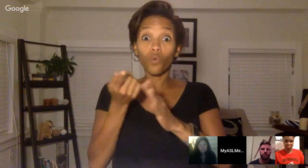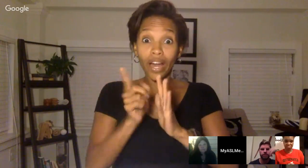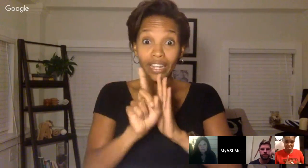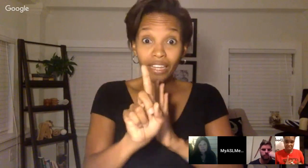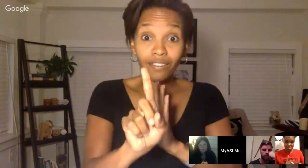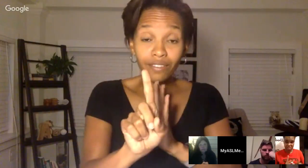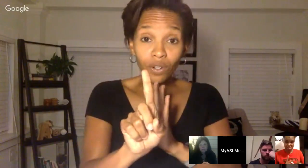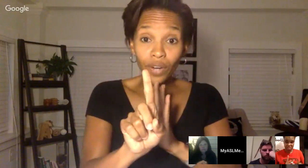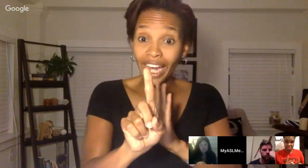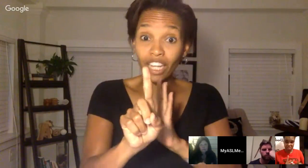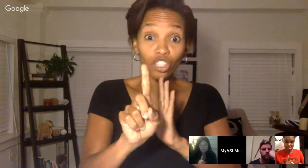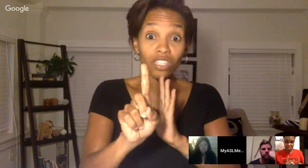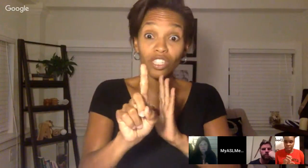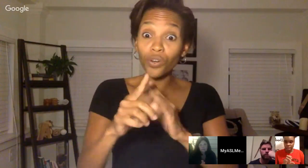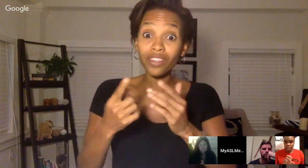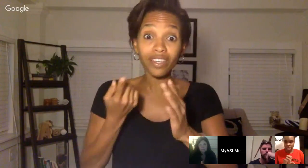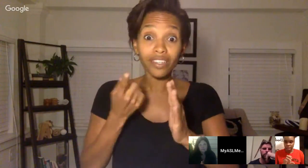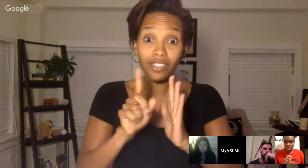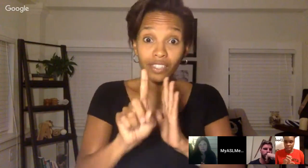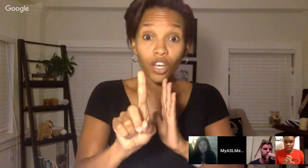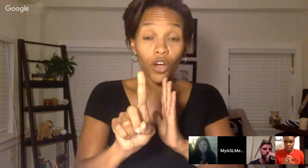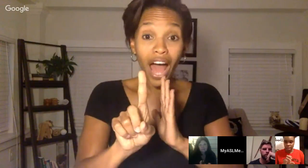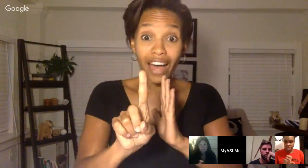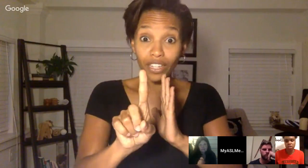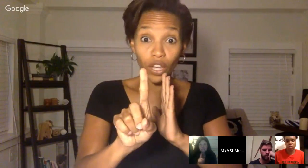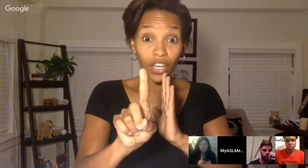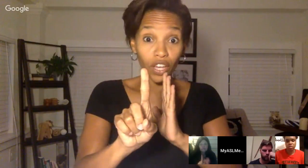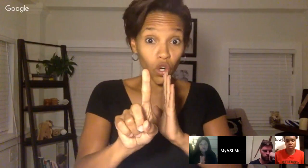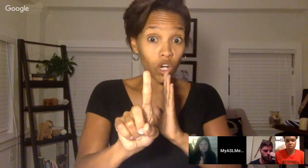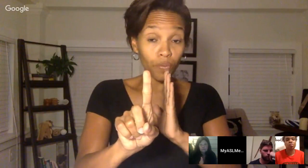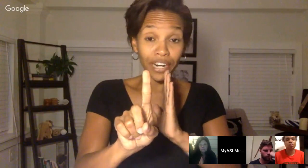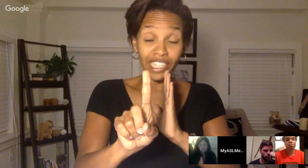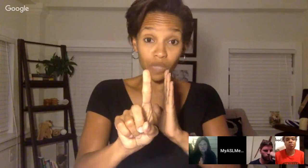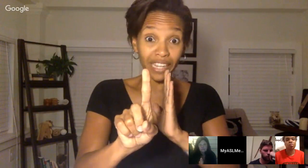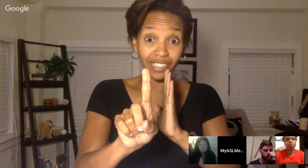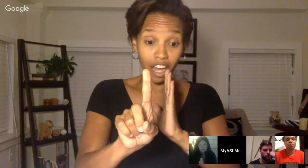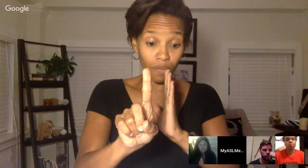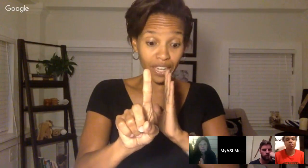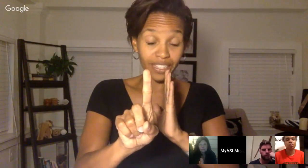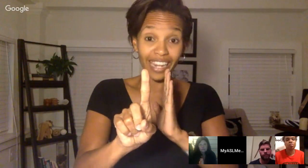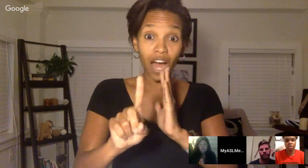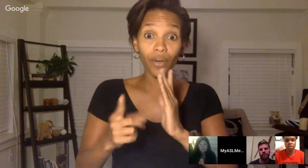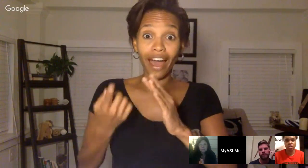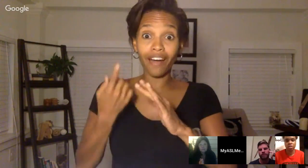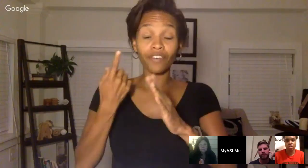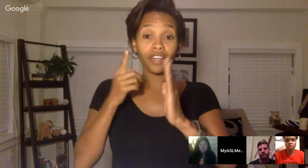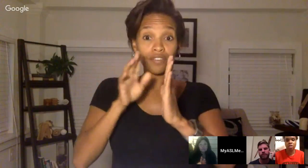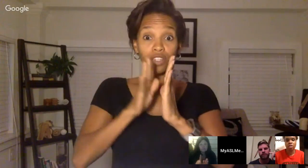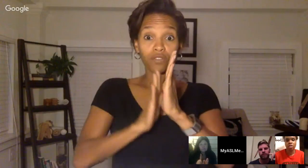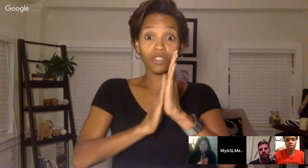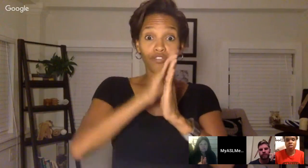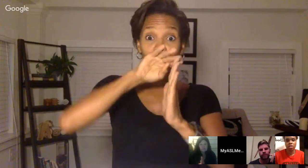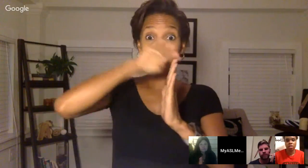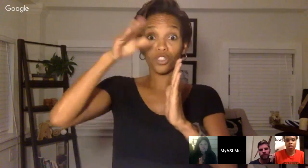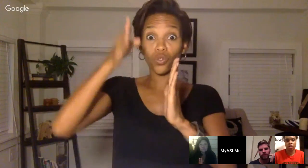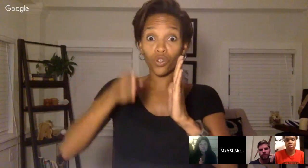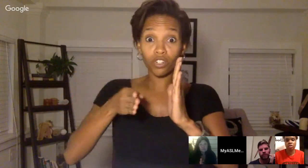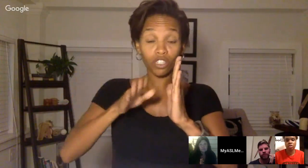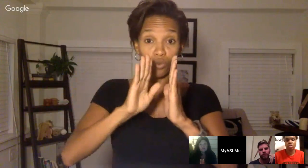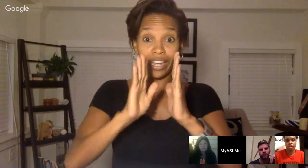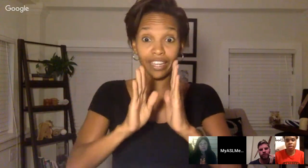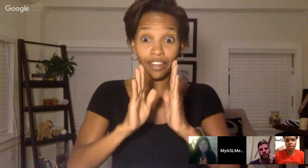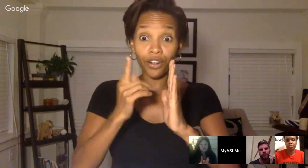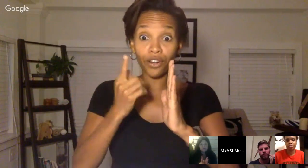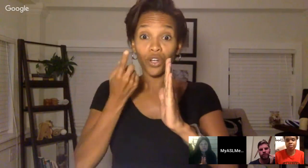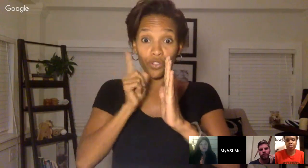He went in, okay, and just doing this it incorporates space now, because now we have the frame of the